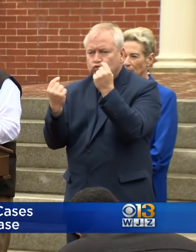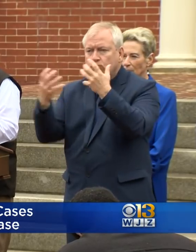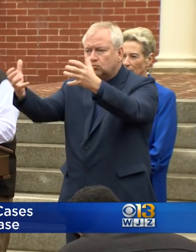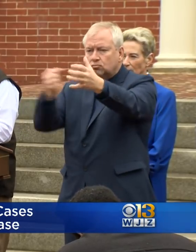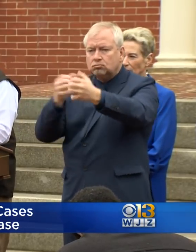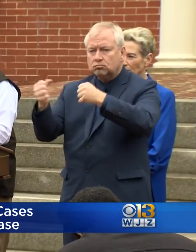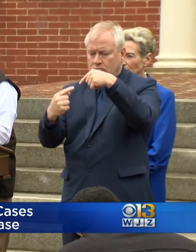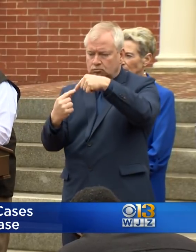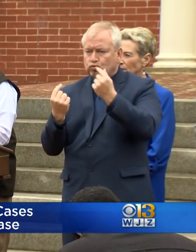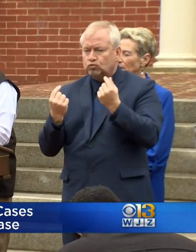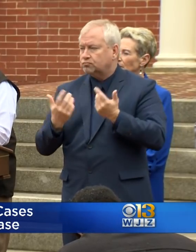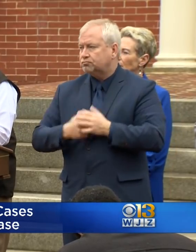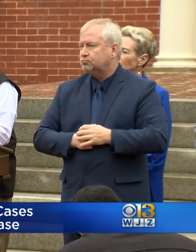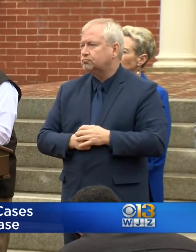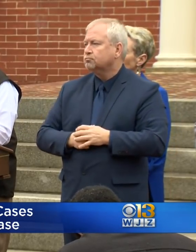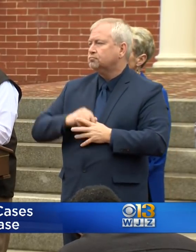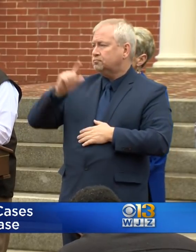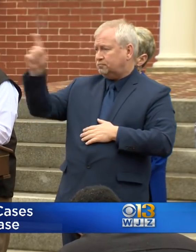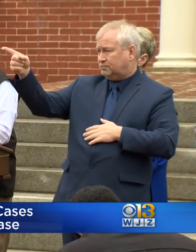my knowledge.